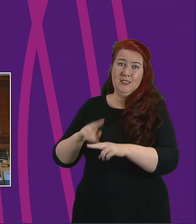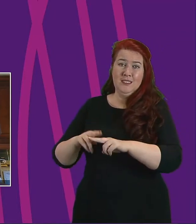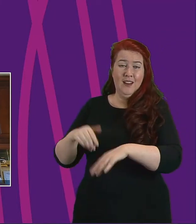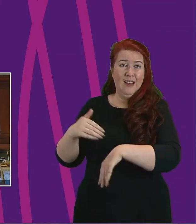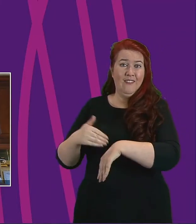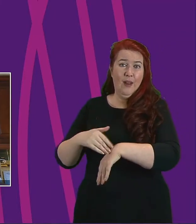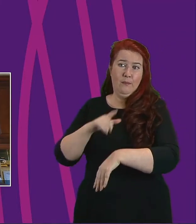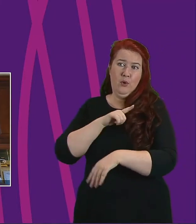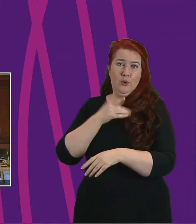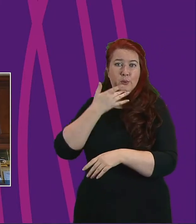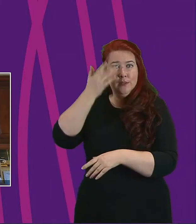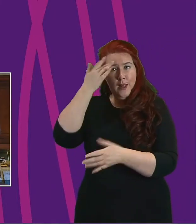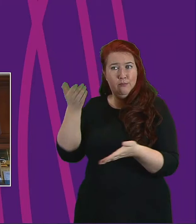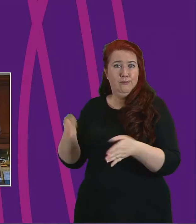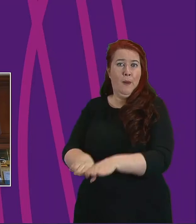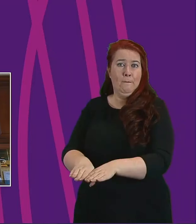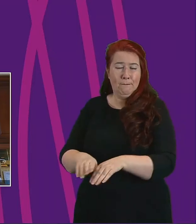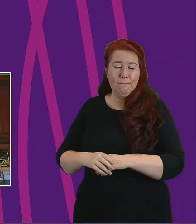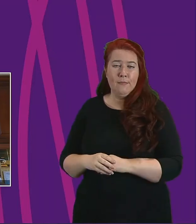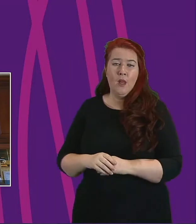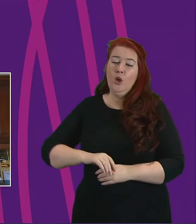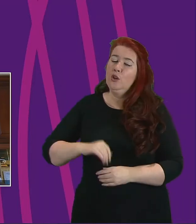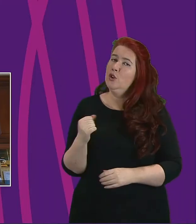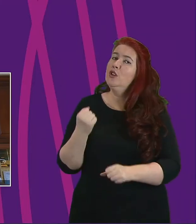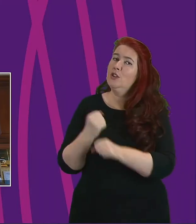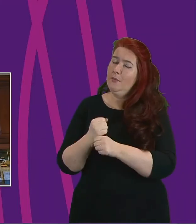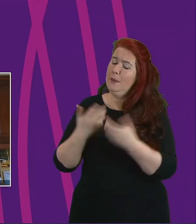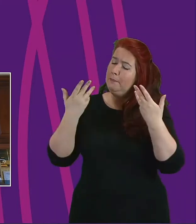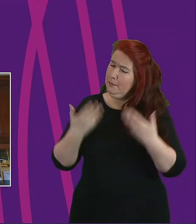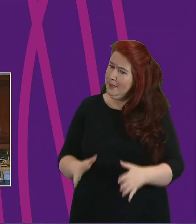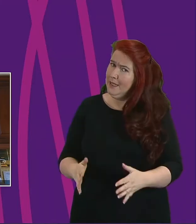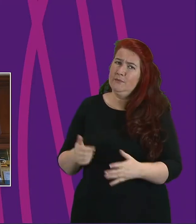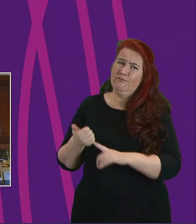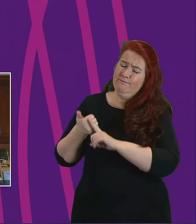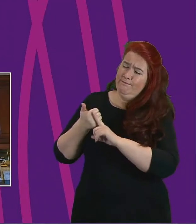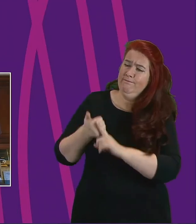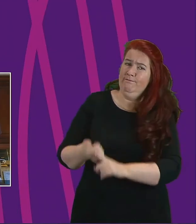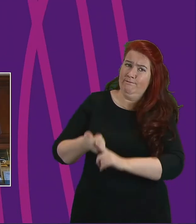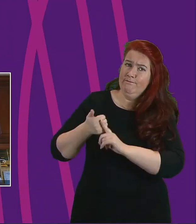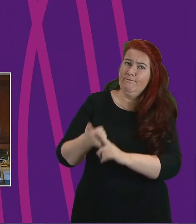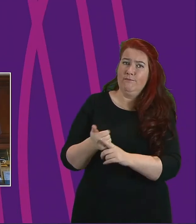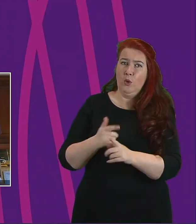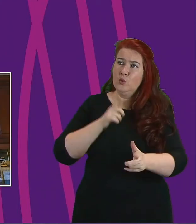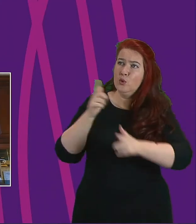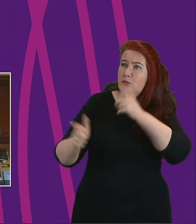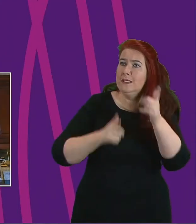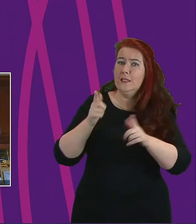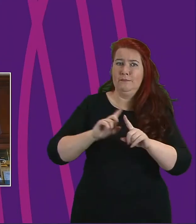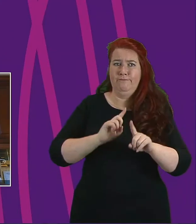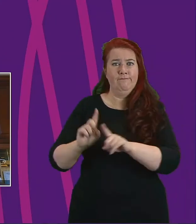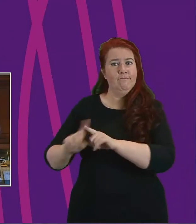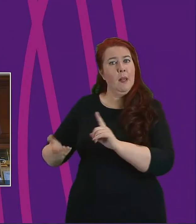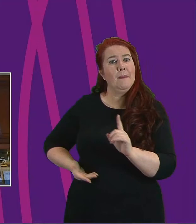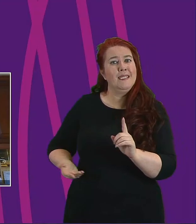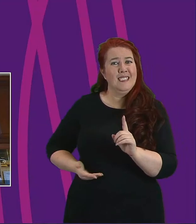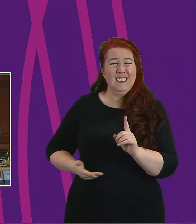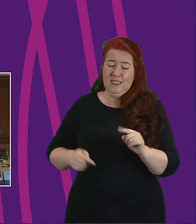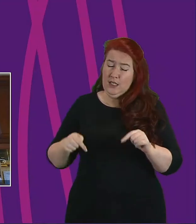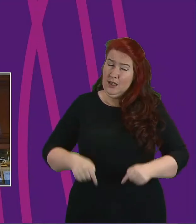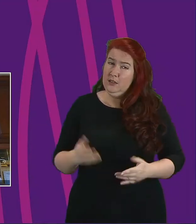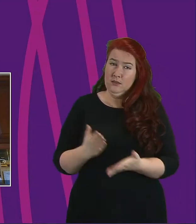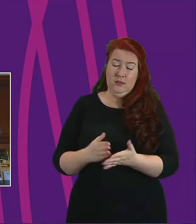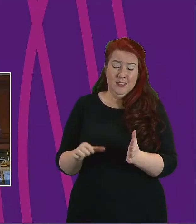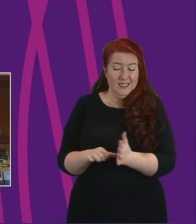Scottish Government has done a great deal to support tourism businesses in these most difficult